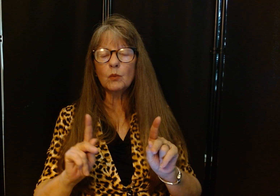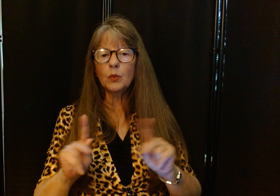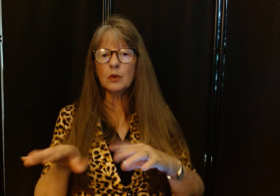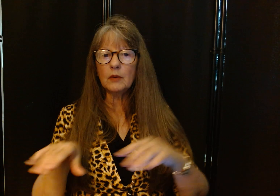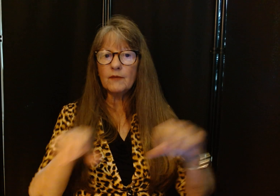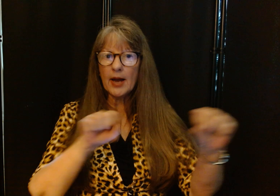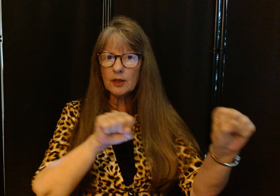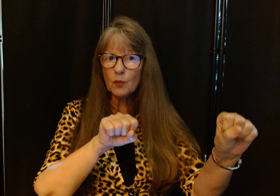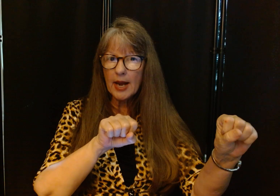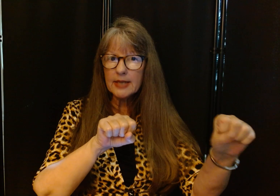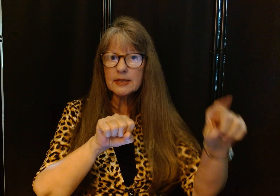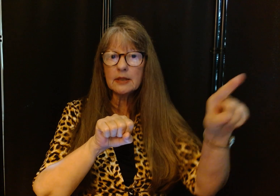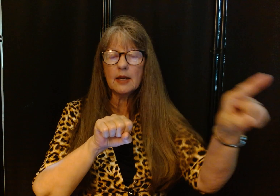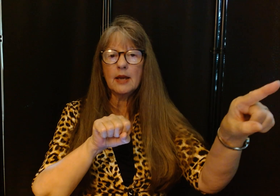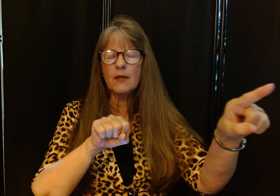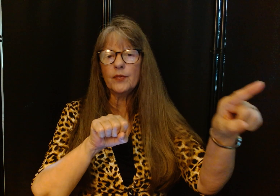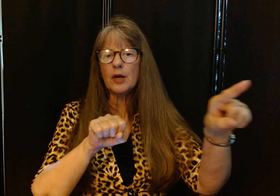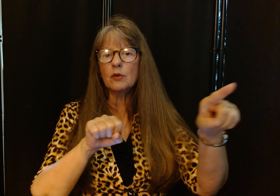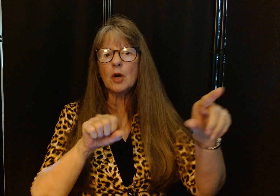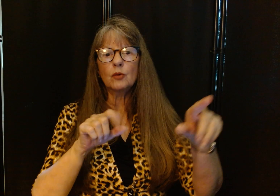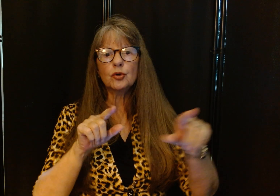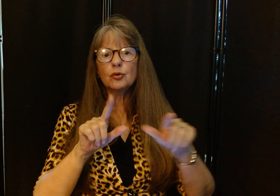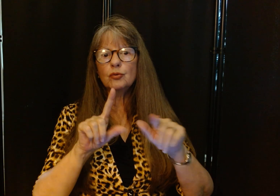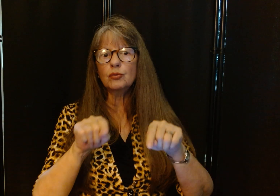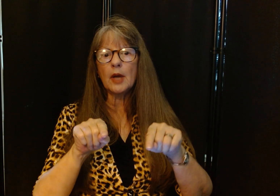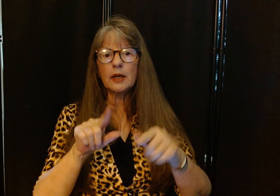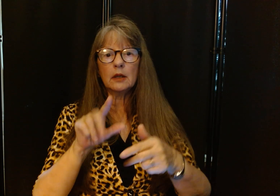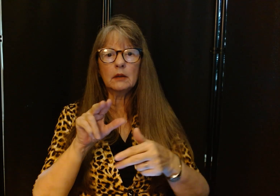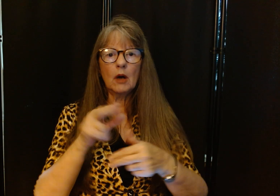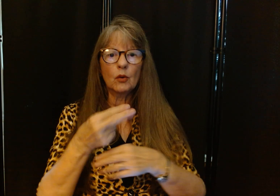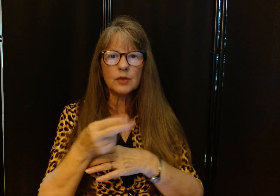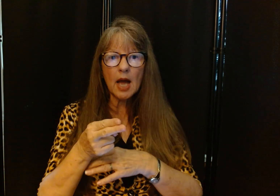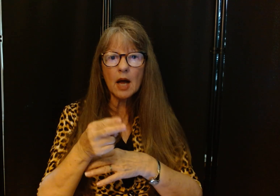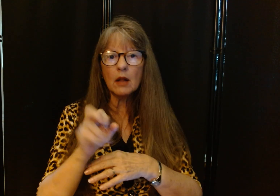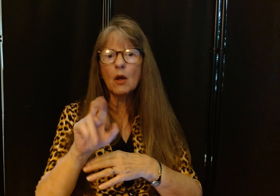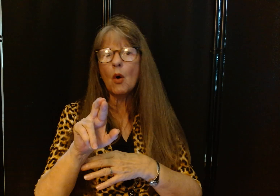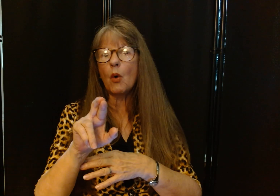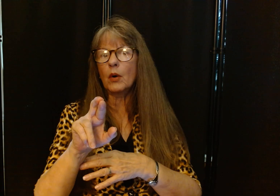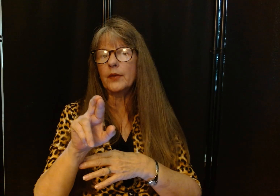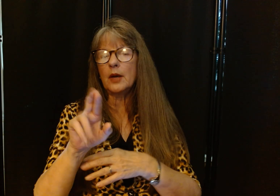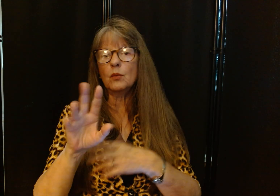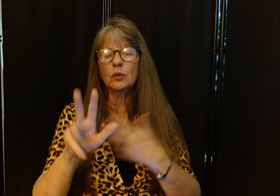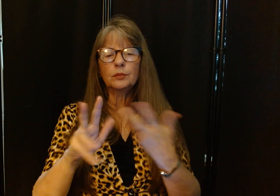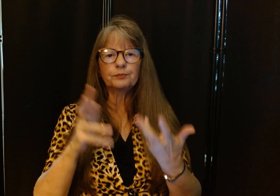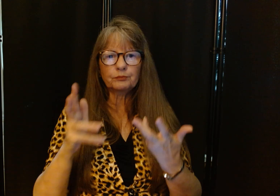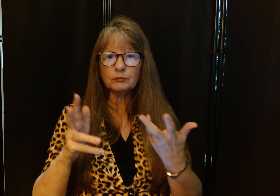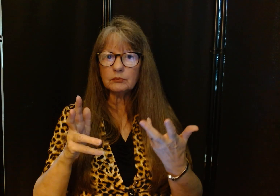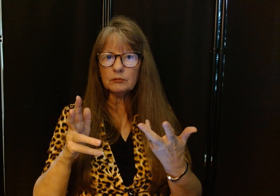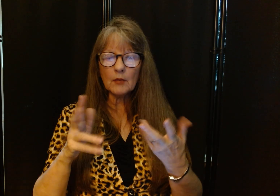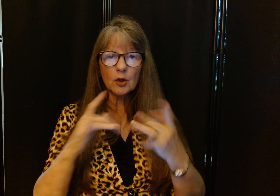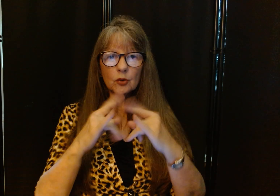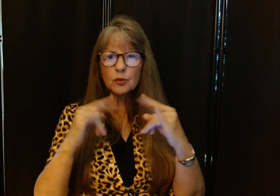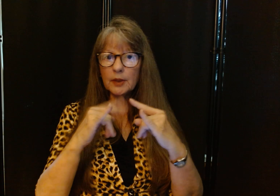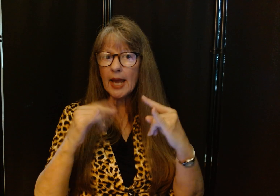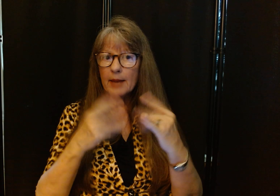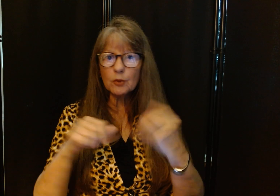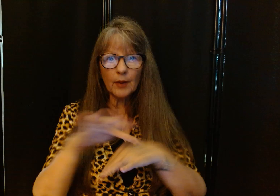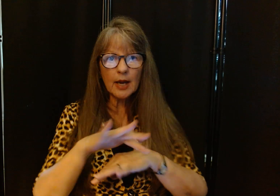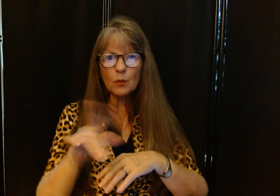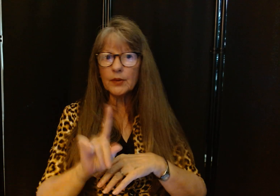will evacuate and they'll go to like a hotel, or they will go to a campground where they